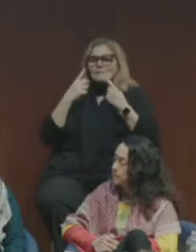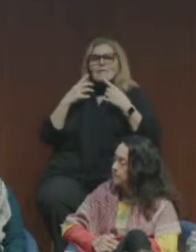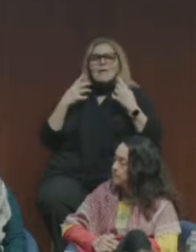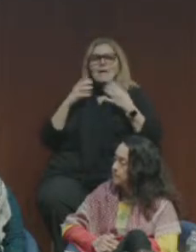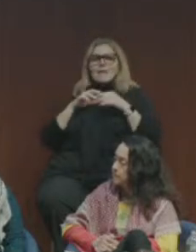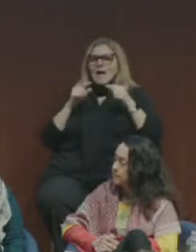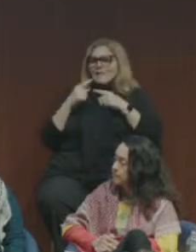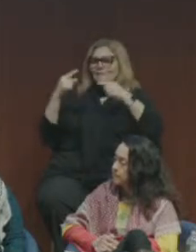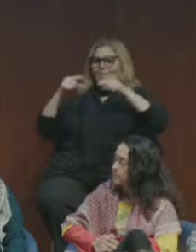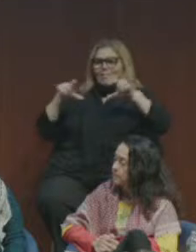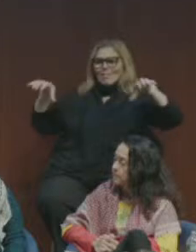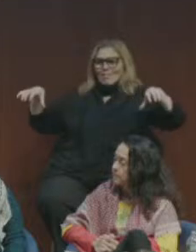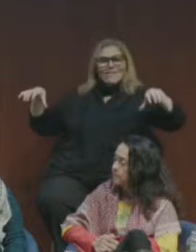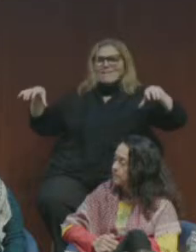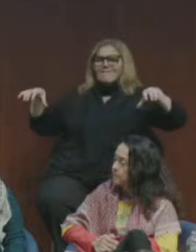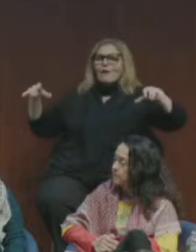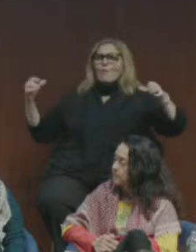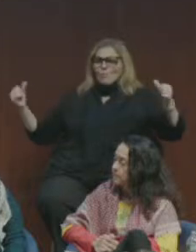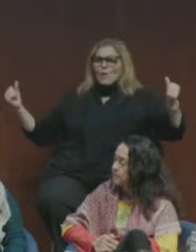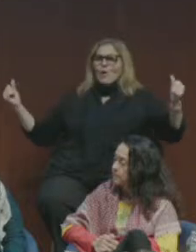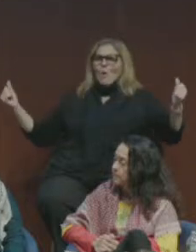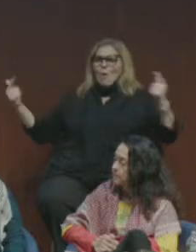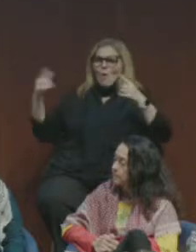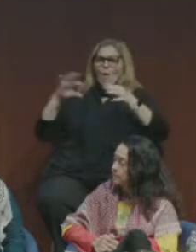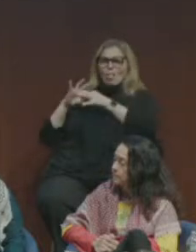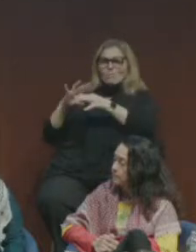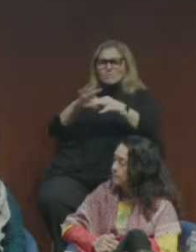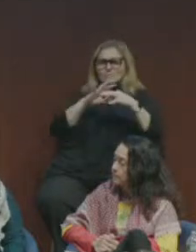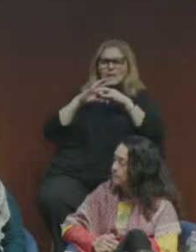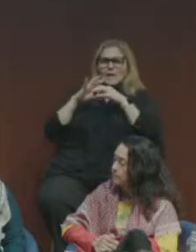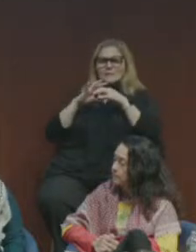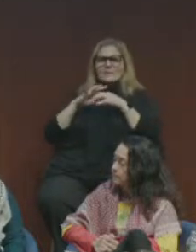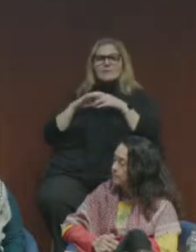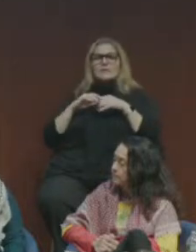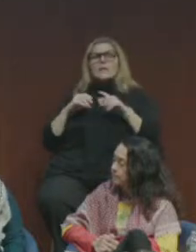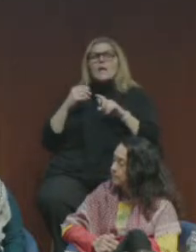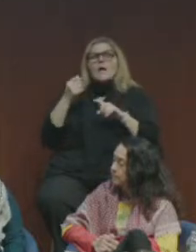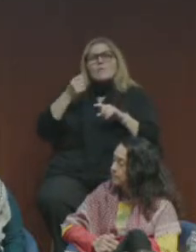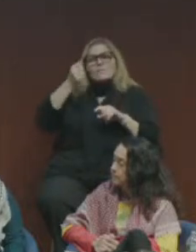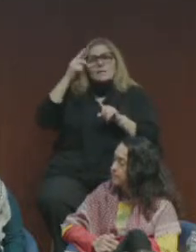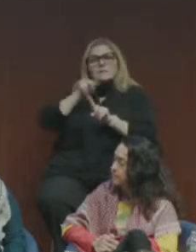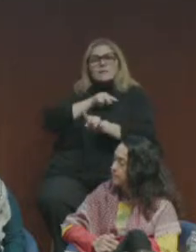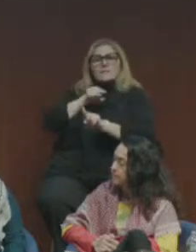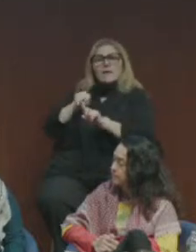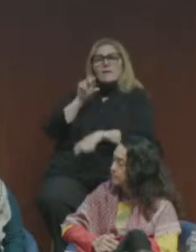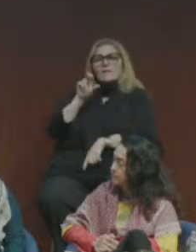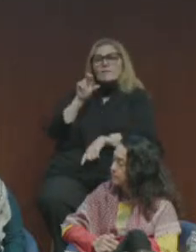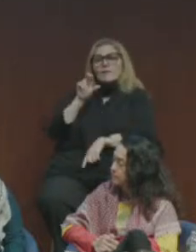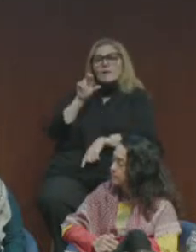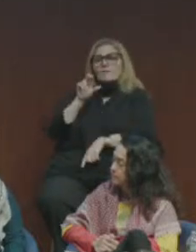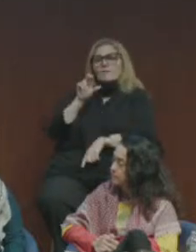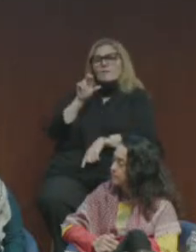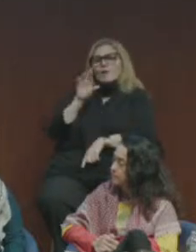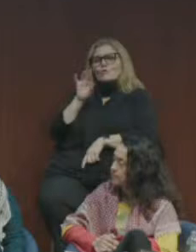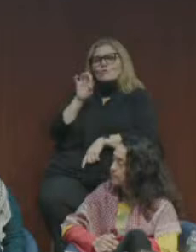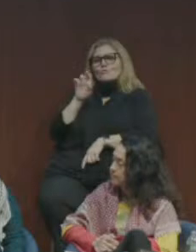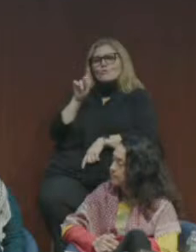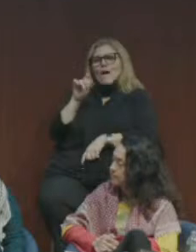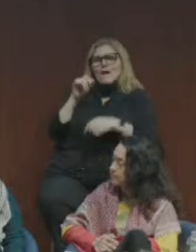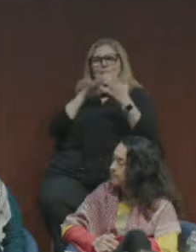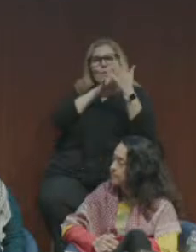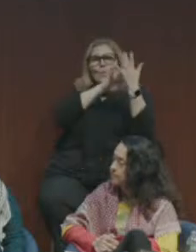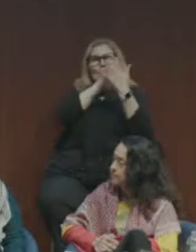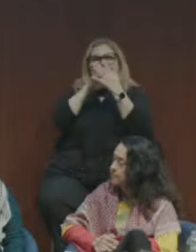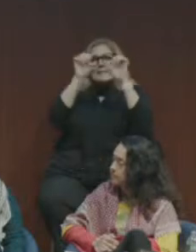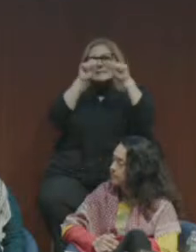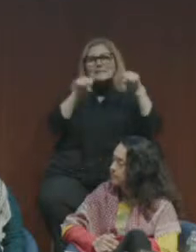struggles. But the other is also kind of working from Paula's notion of the cracks. I think we have also learned to identify